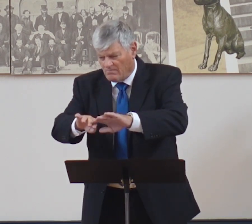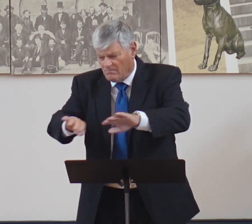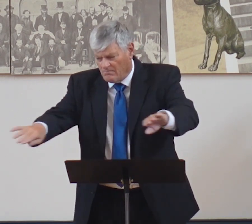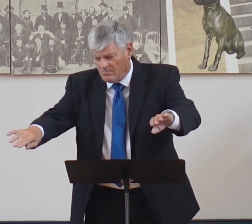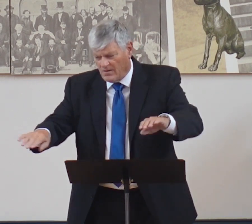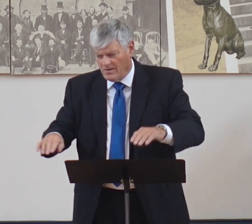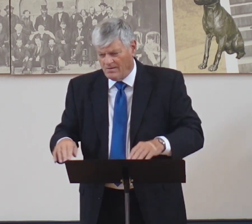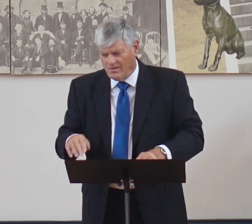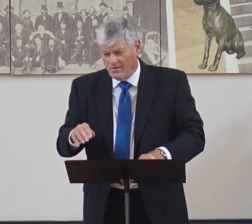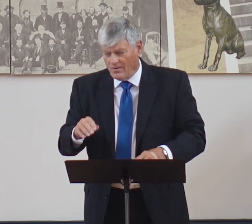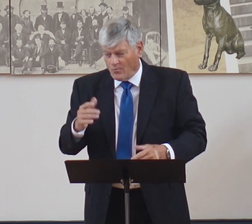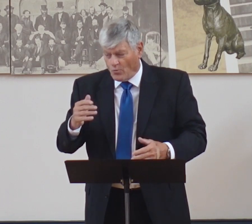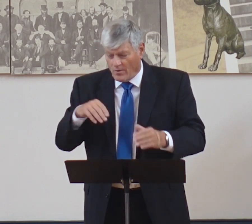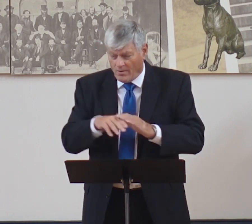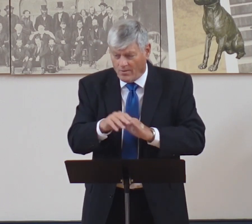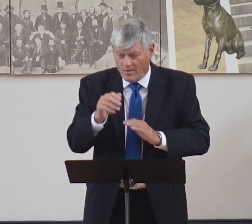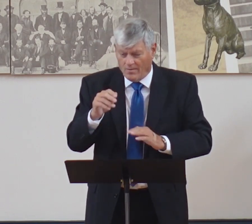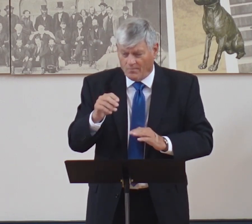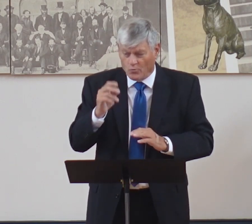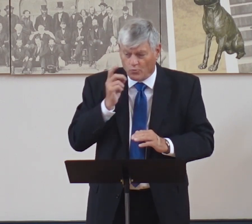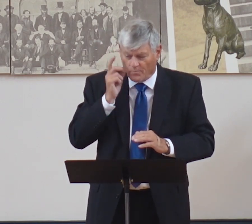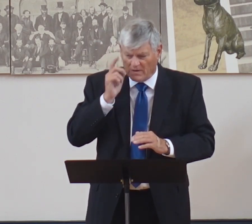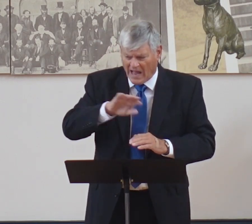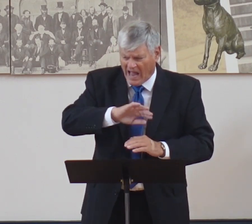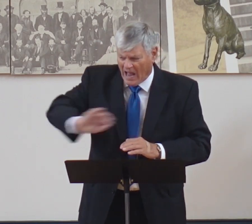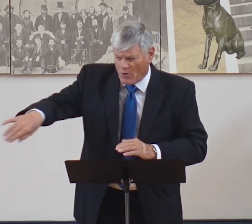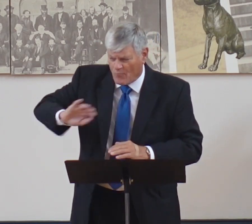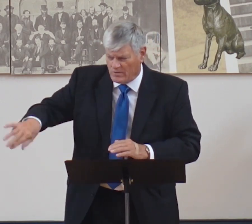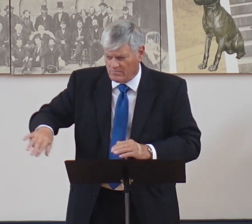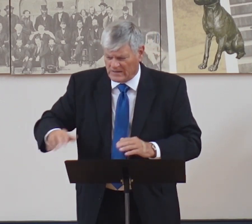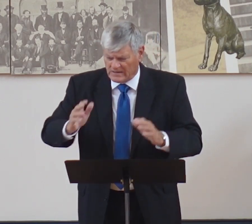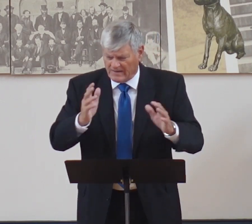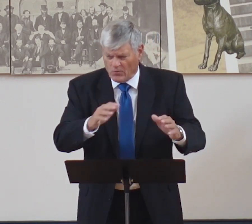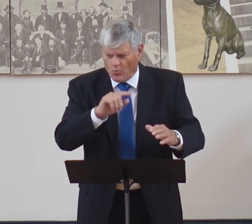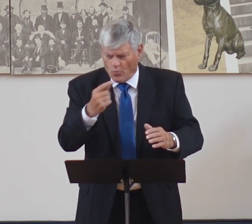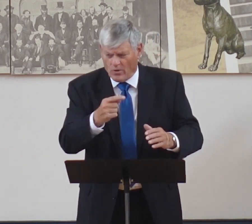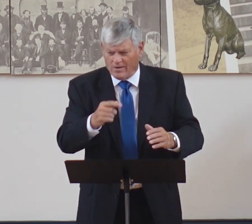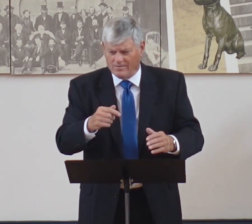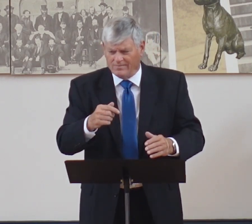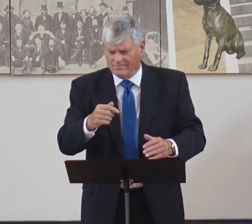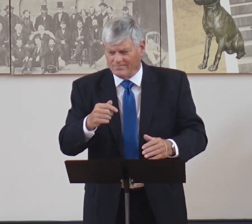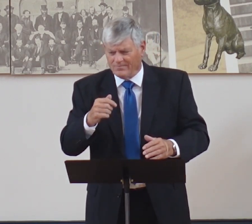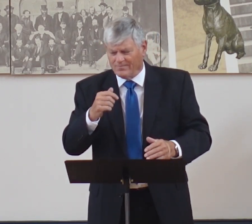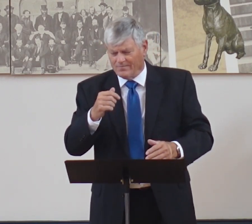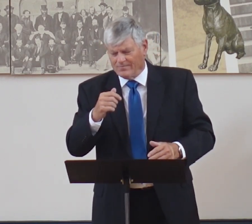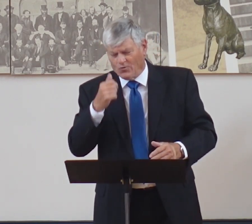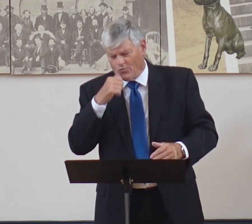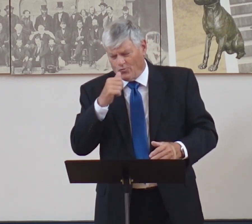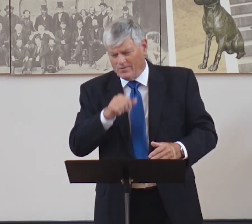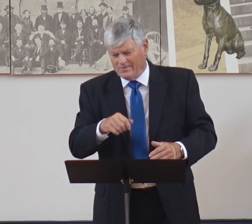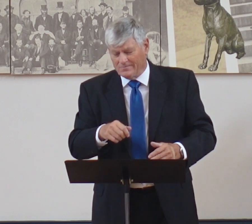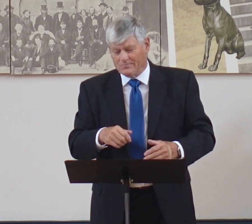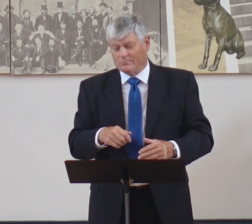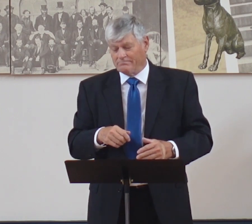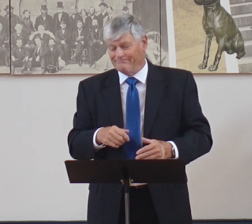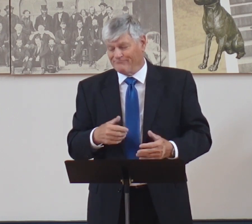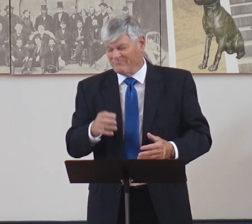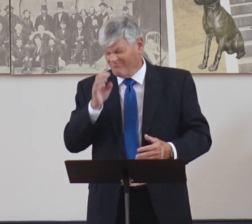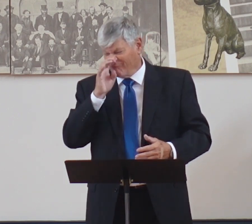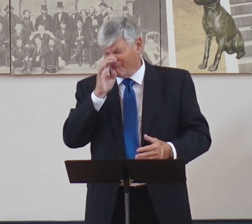strict. Nobody could do anything in front of her. She would tell the boys to get out of the dorm, and the girls to get out of the boys'